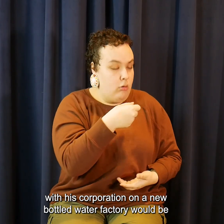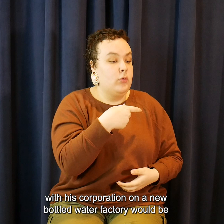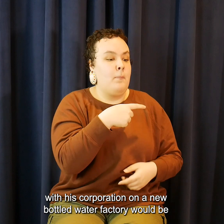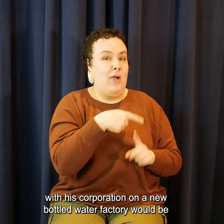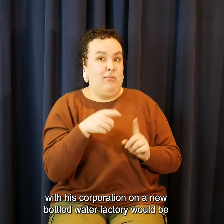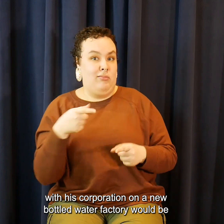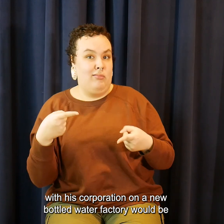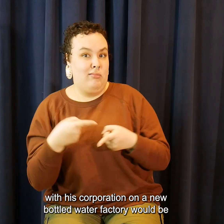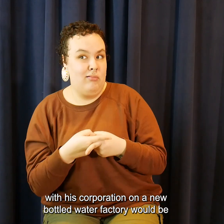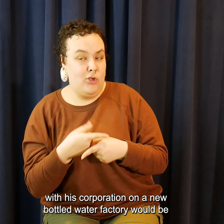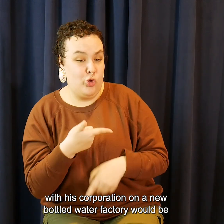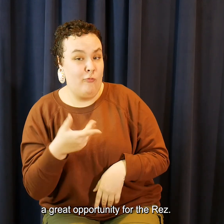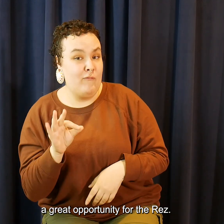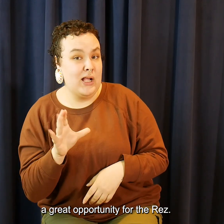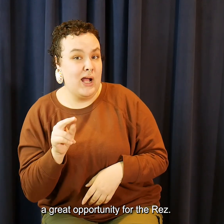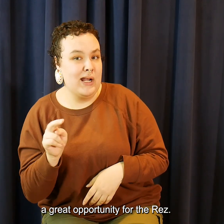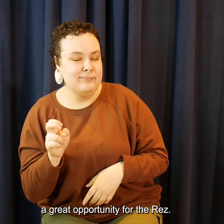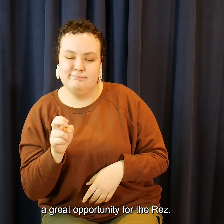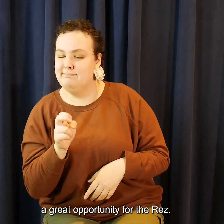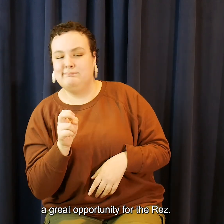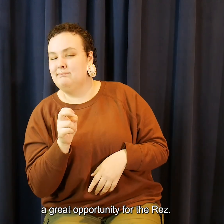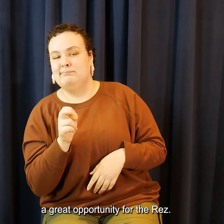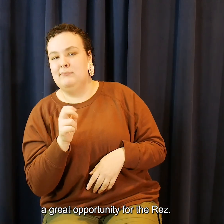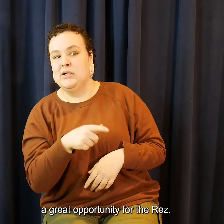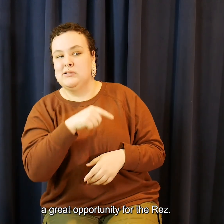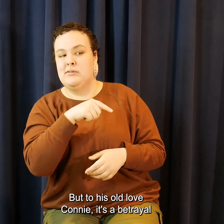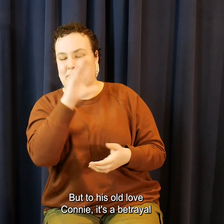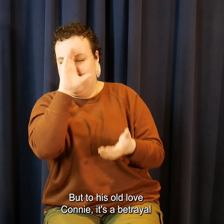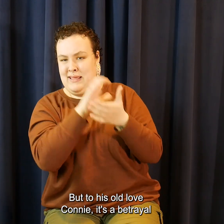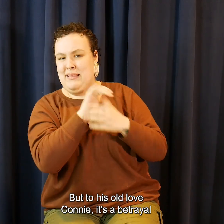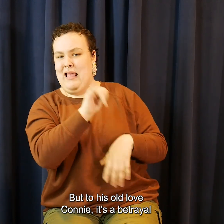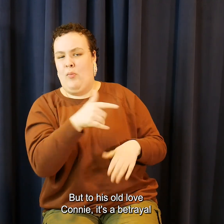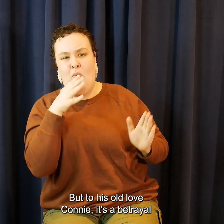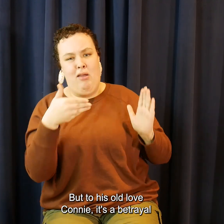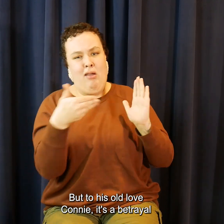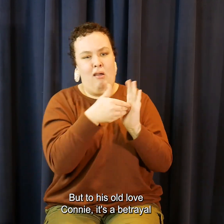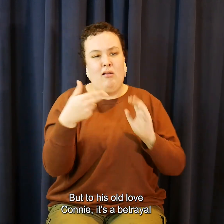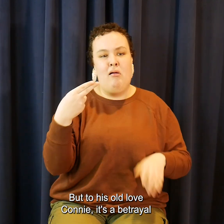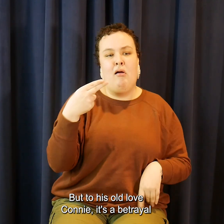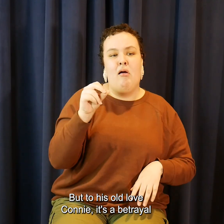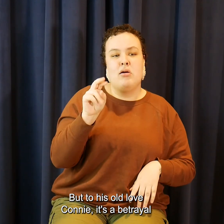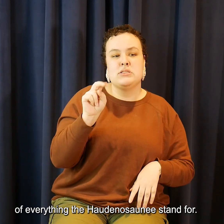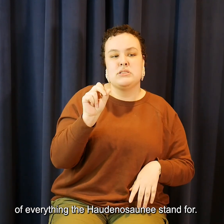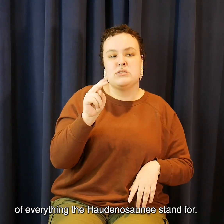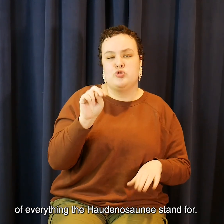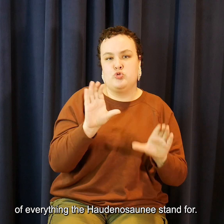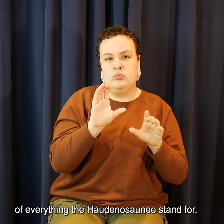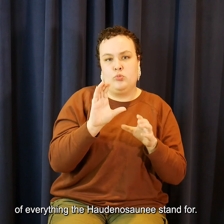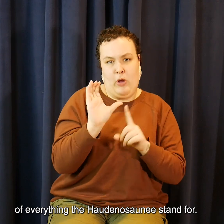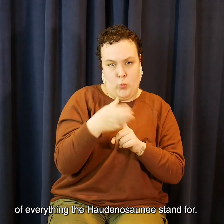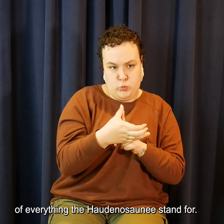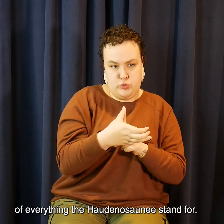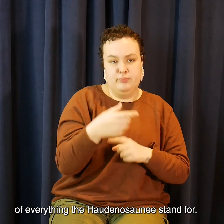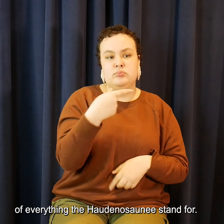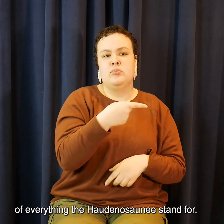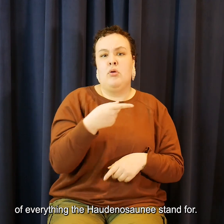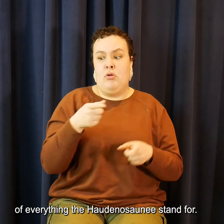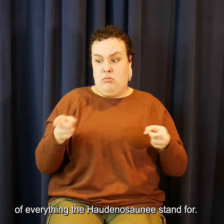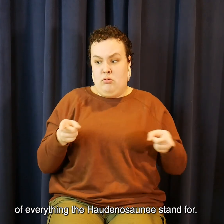bottled water factory would be a great opportunity for the res. But to his old love, Connie, it's a betrayal of everything the Haudenosaunee